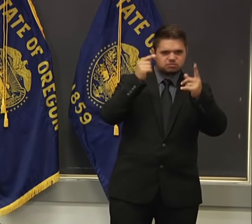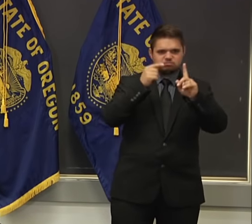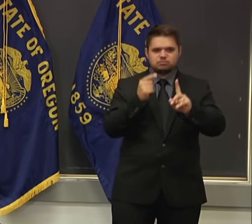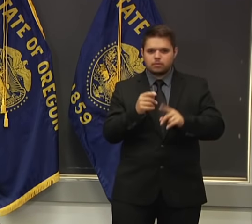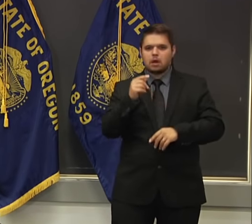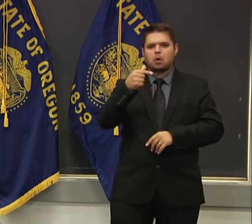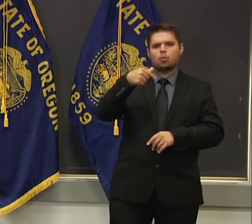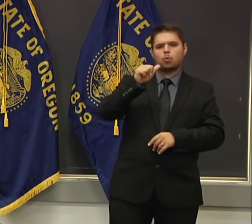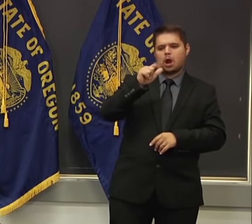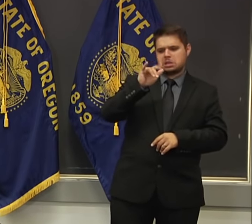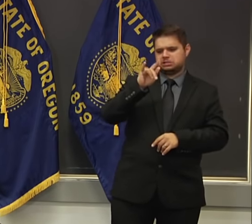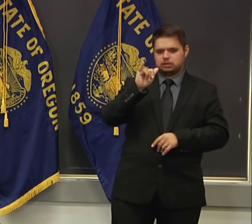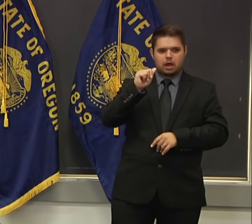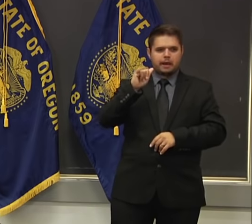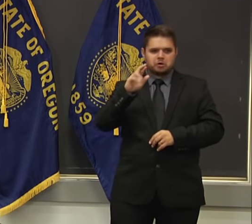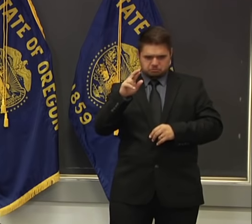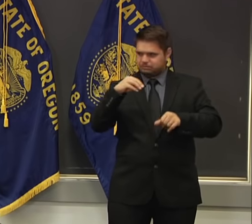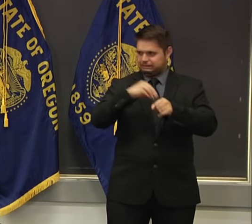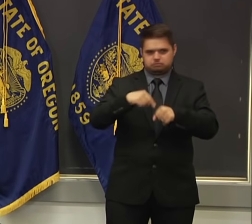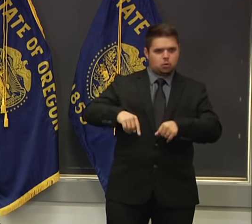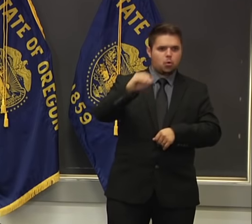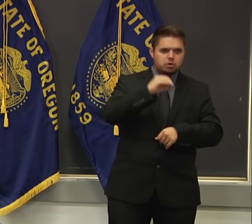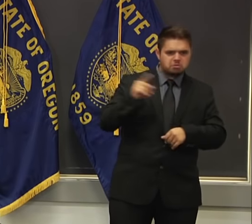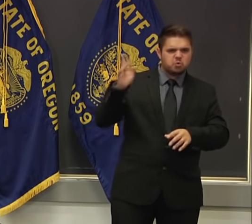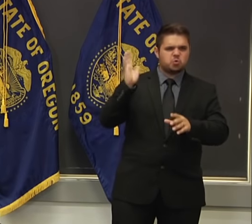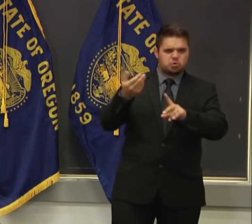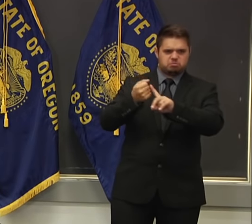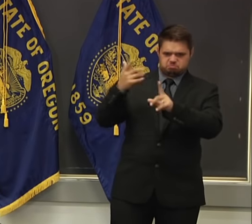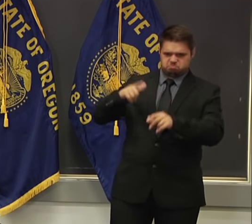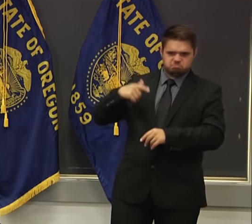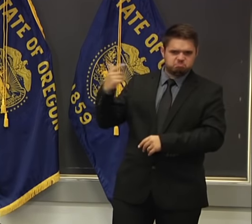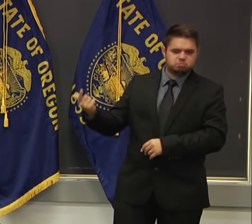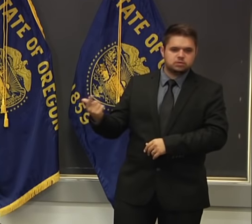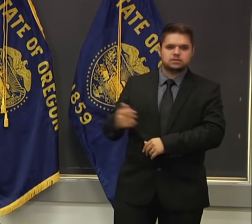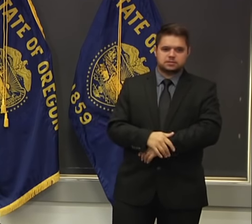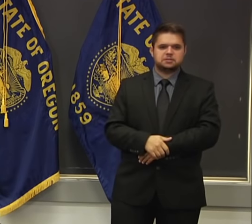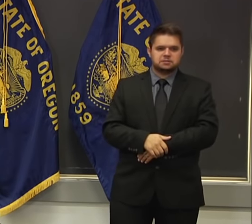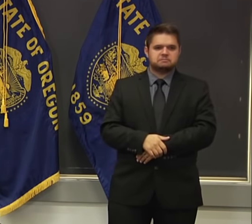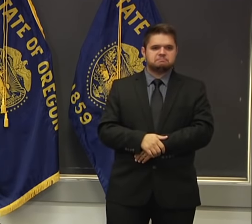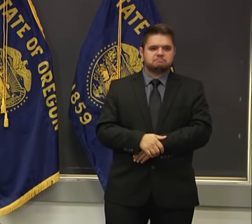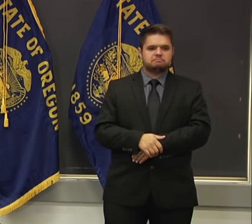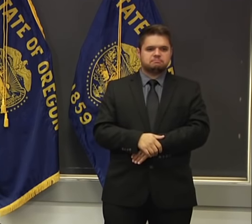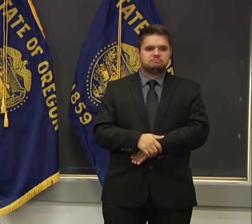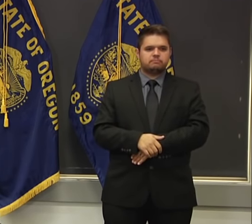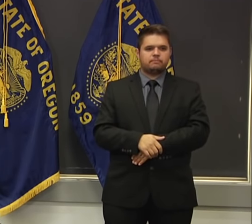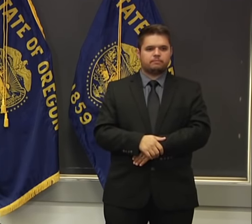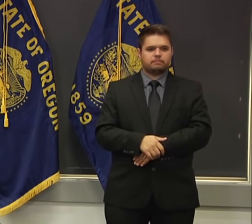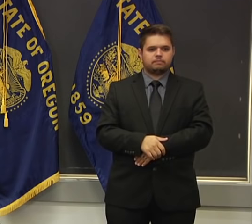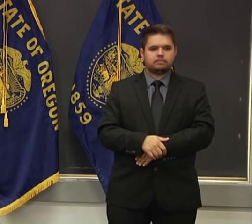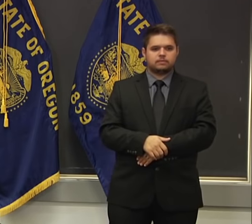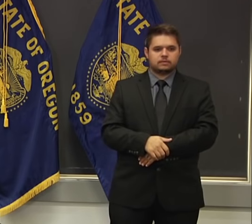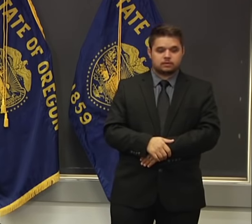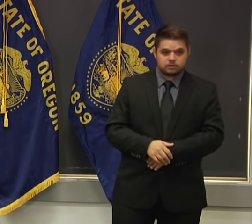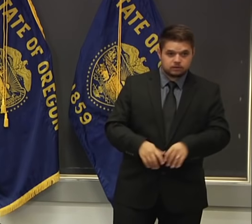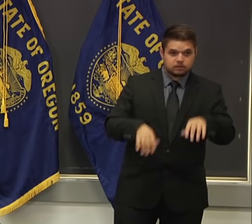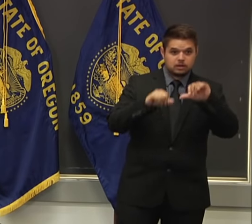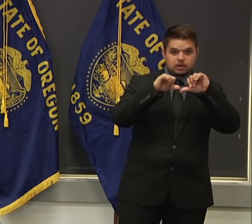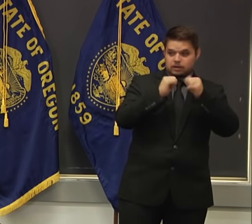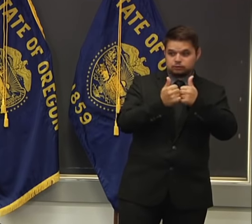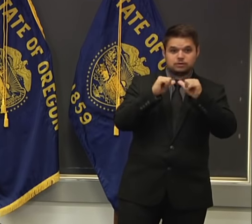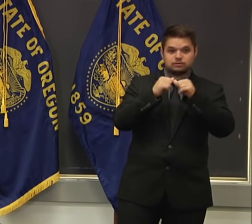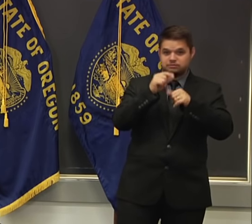advisory that agency issues. We will meet again, those weather, environmental, health,